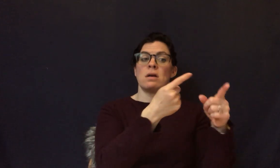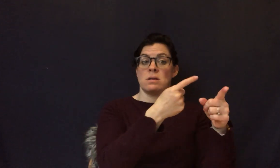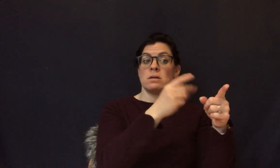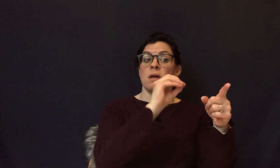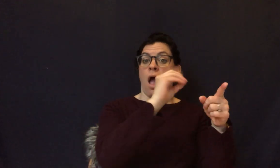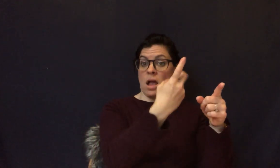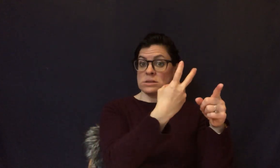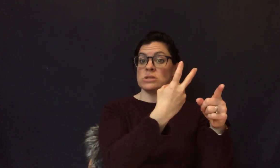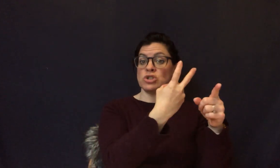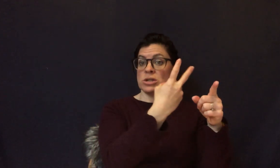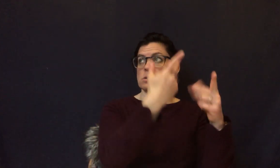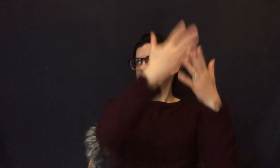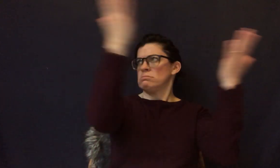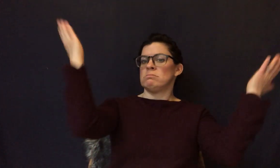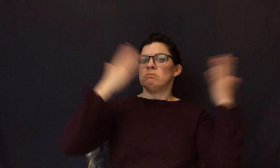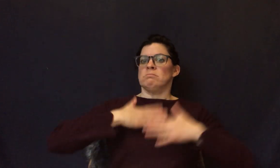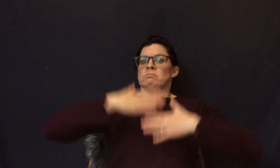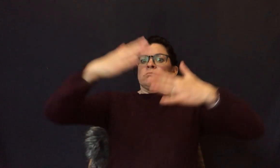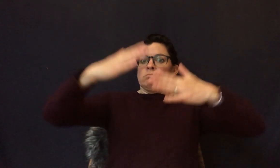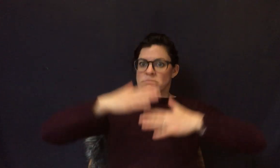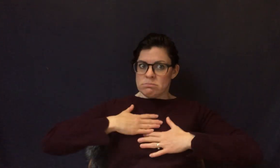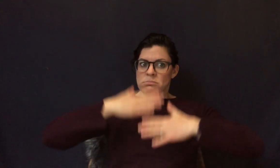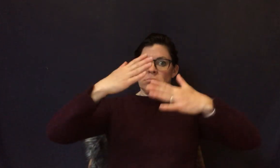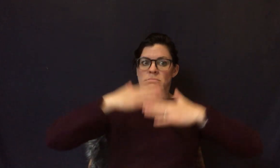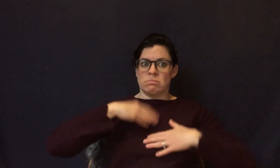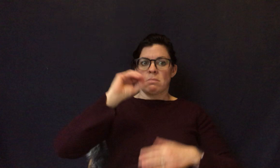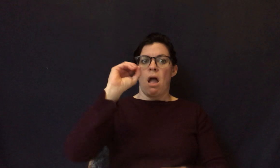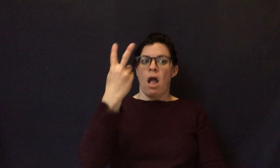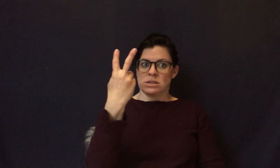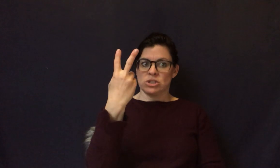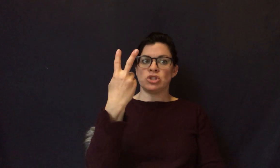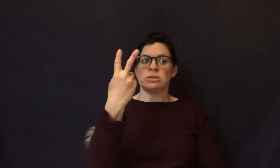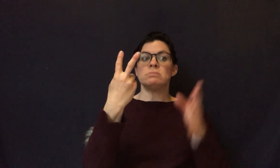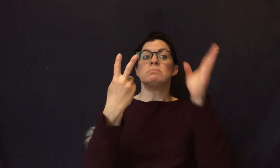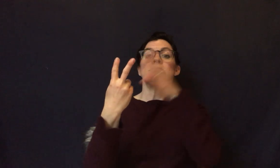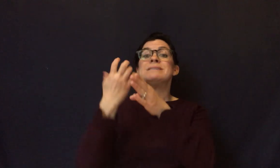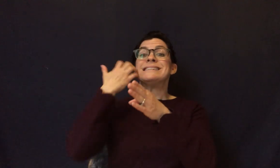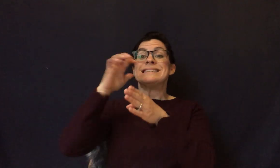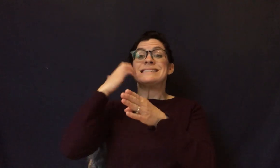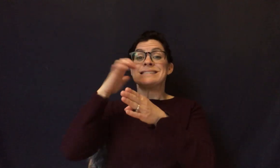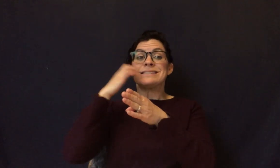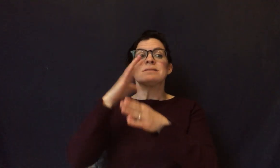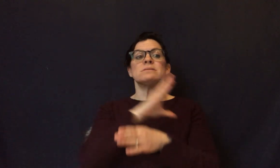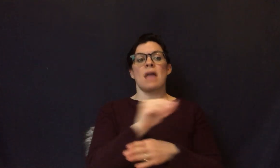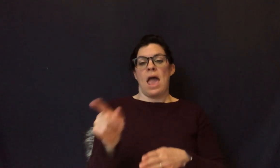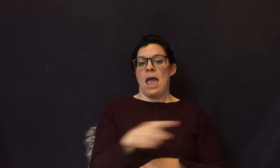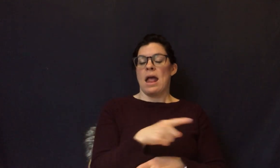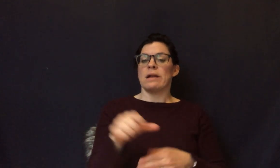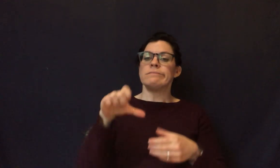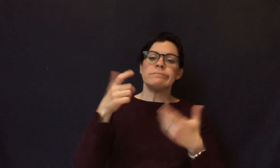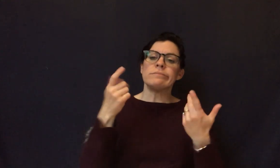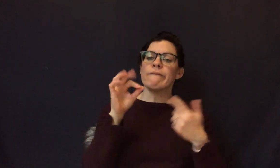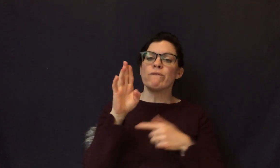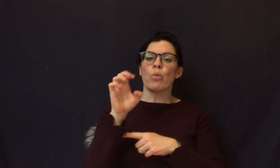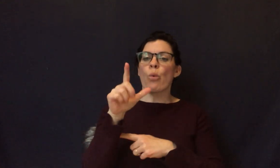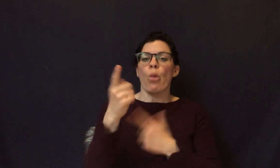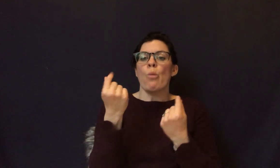This is what we need to make a fire. Okay, the fuel, in this case, the fuel is grease. So that's the